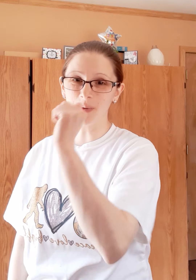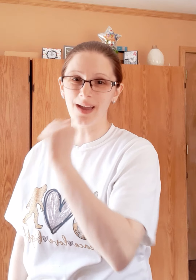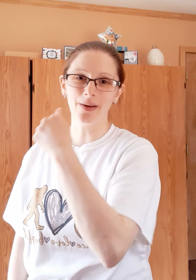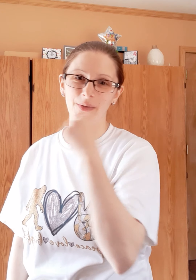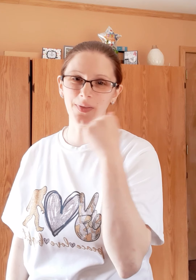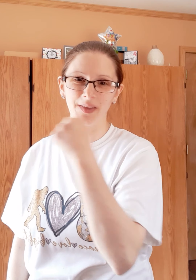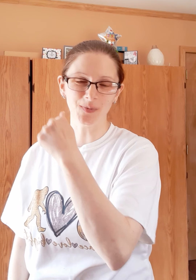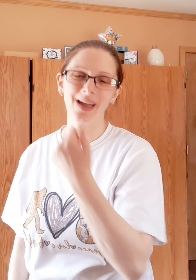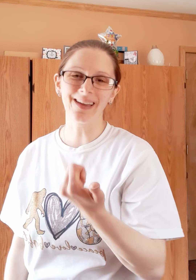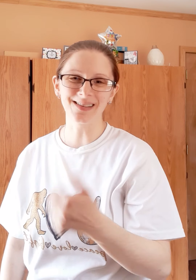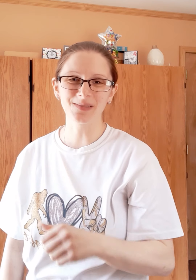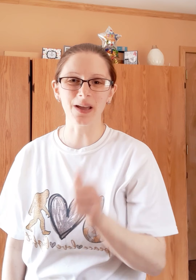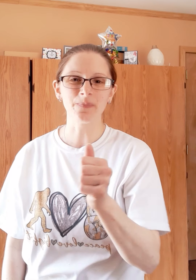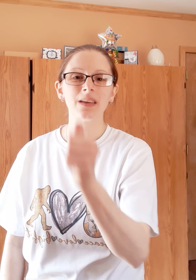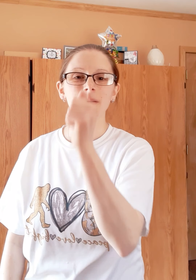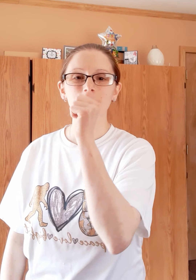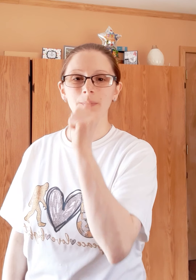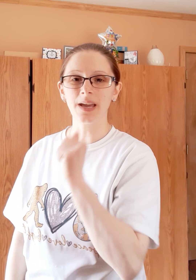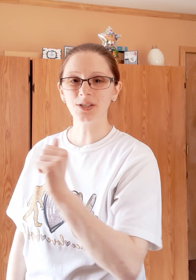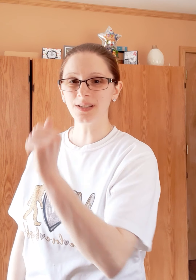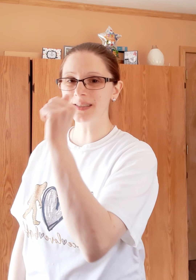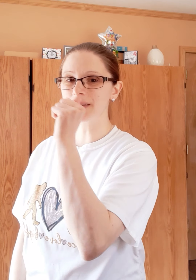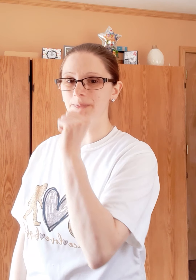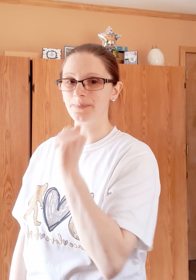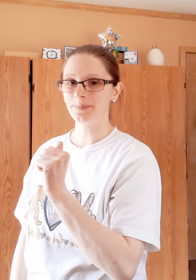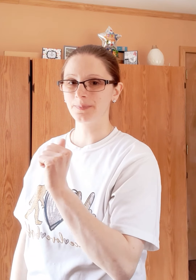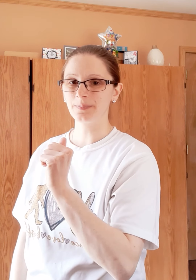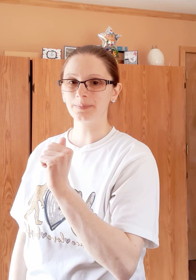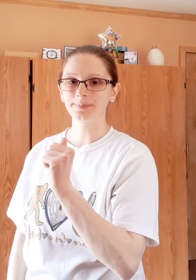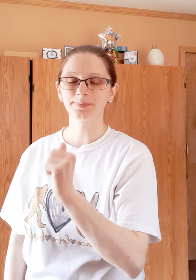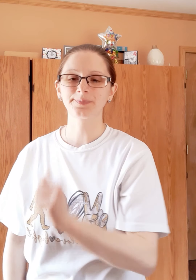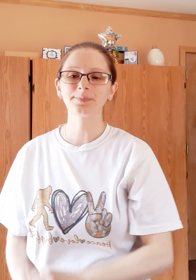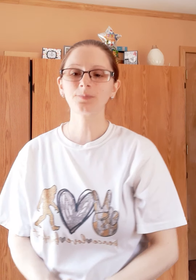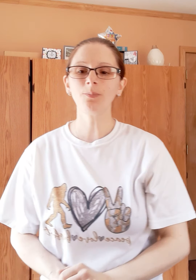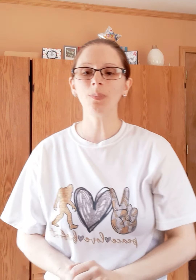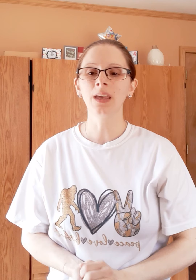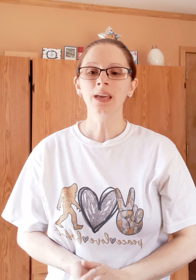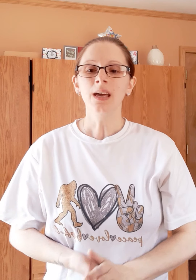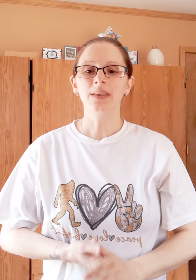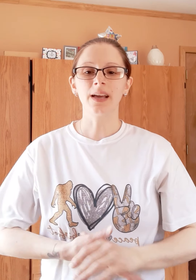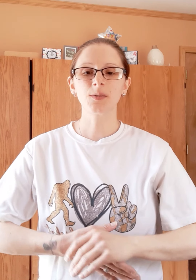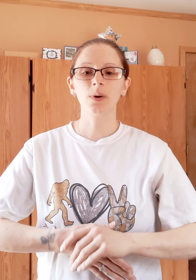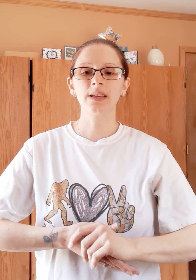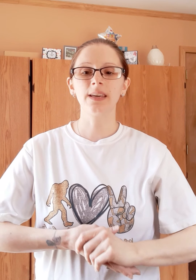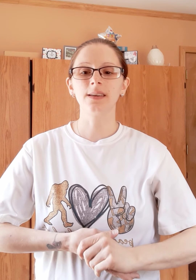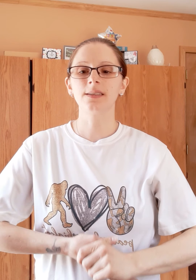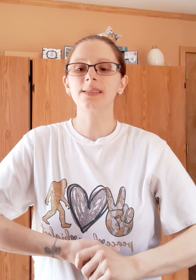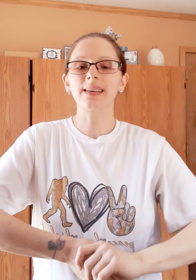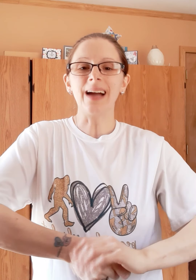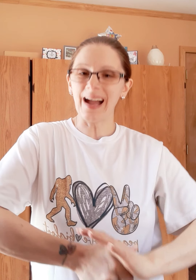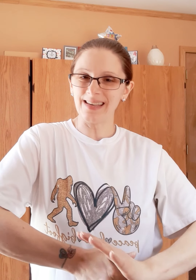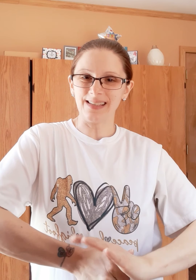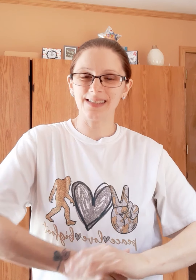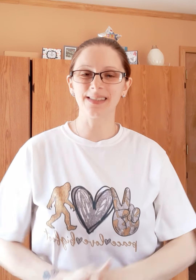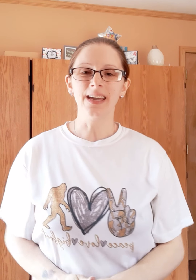way rather than this way, I guess. But patience. The next one is kindness.